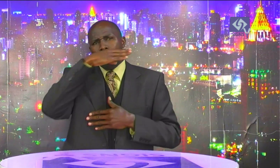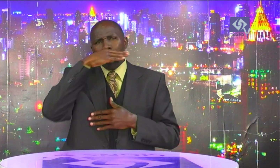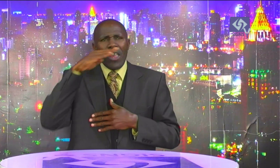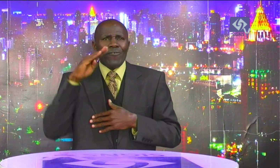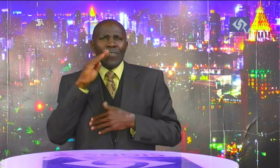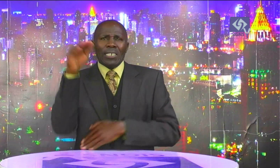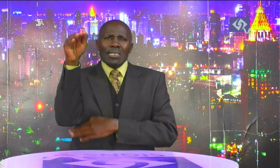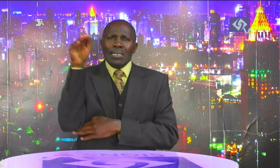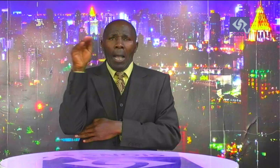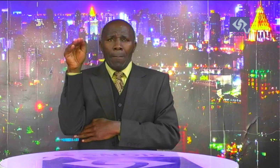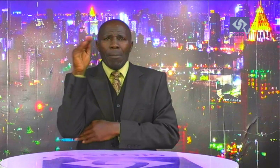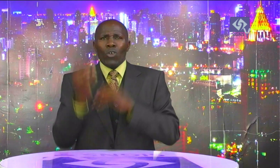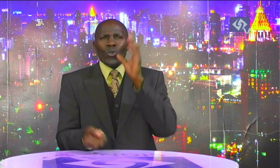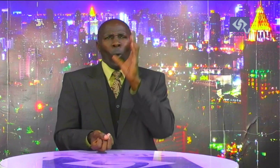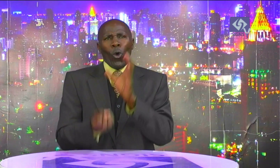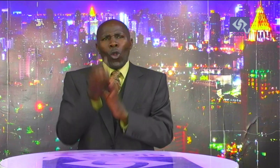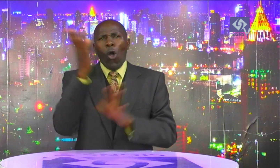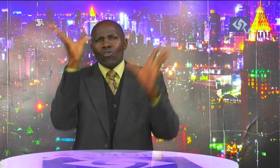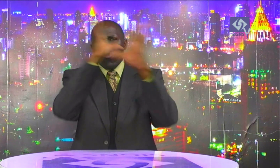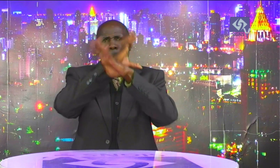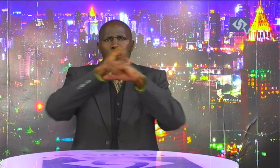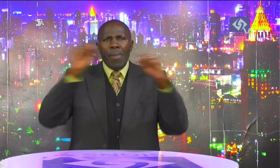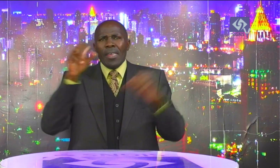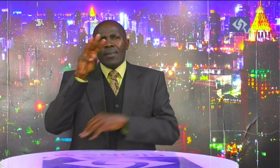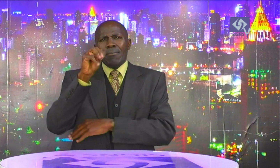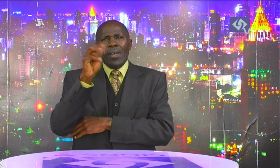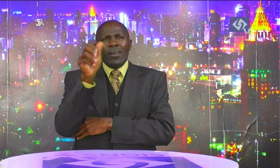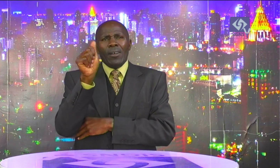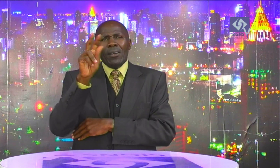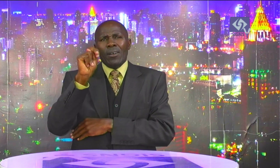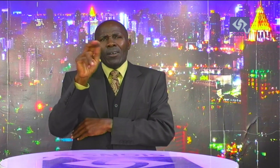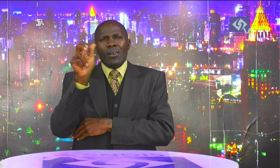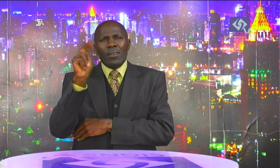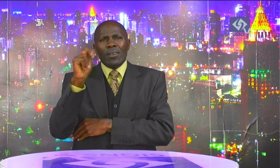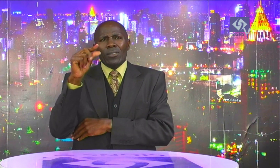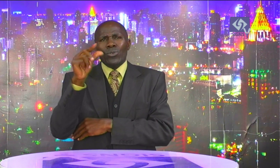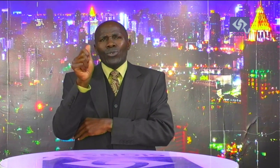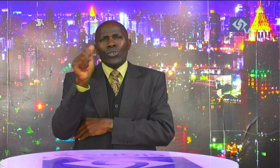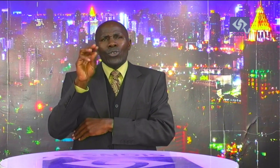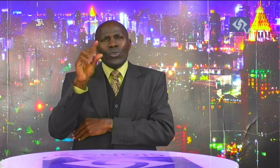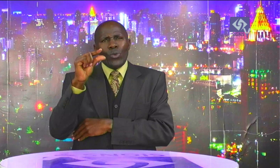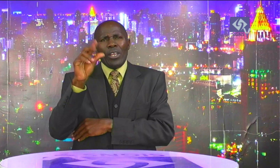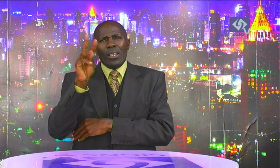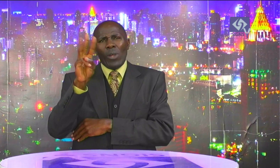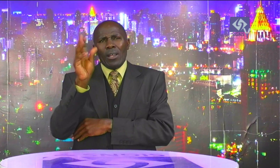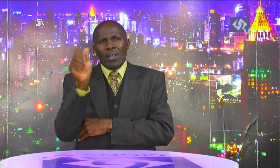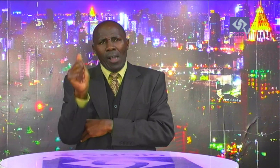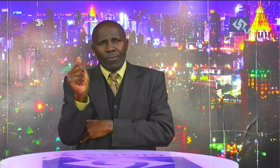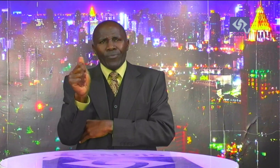The Prime Cabinet Secretary, Musalia Mudavadi, is in Zimbabwe for the inauguration of President